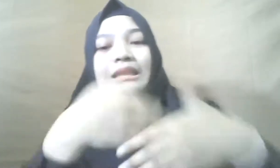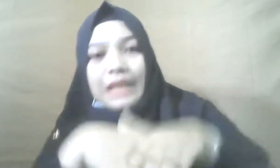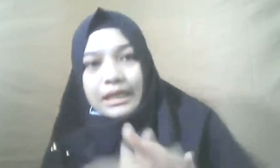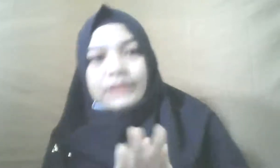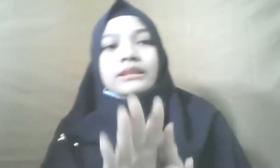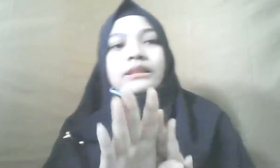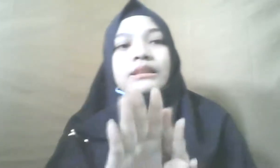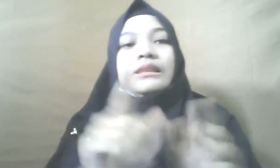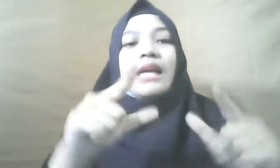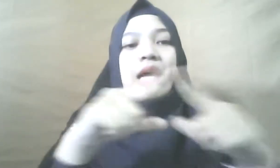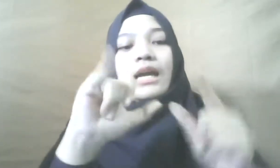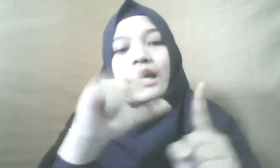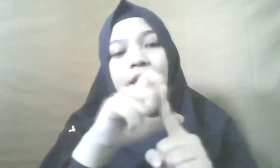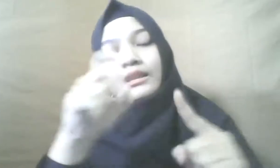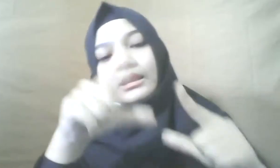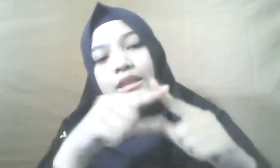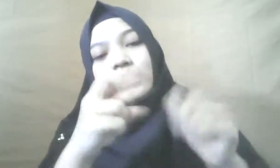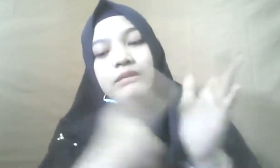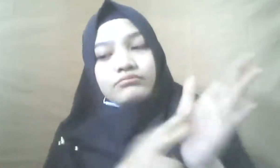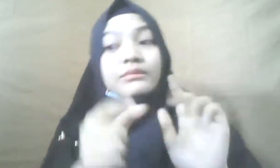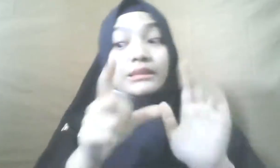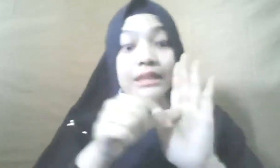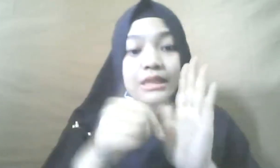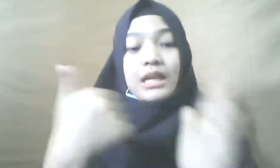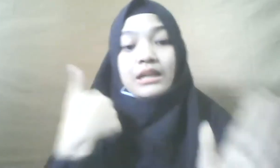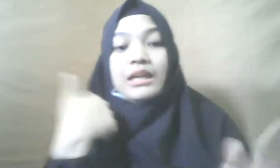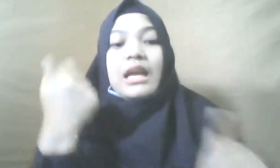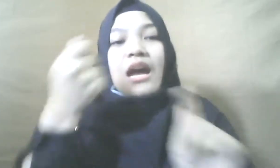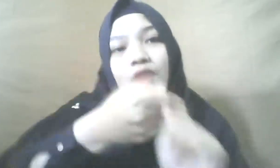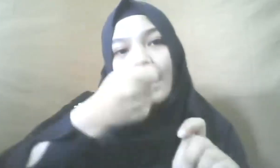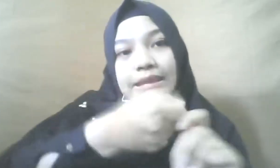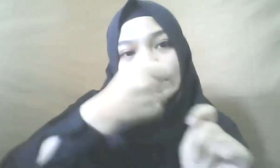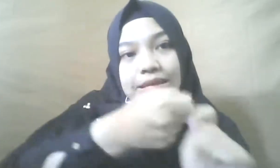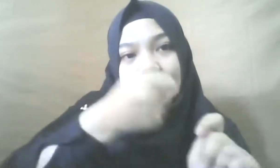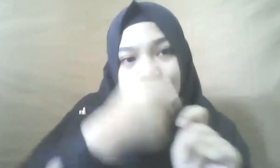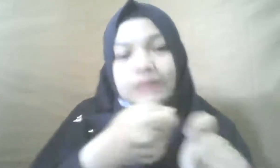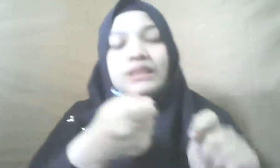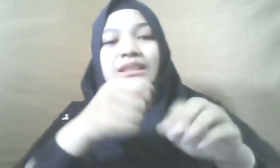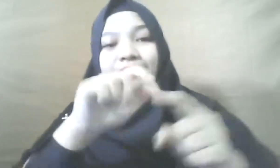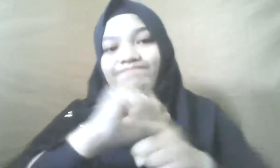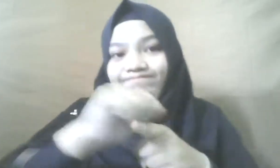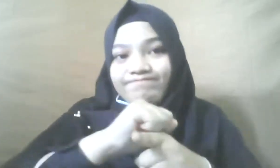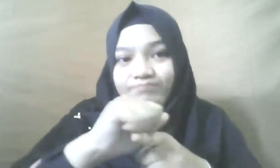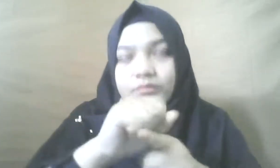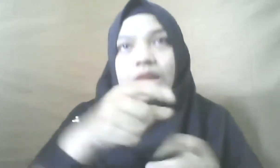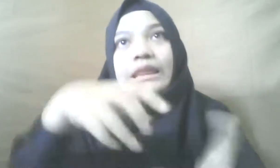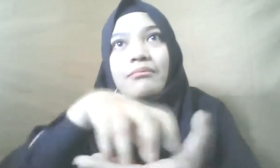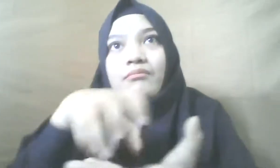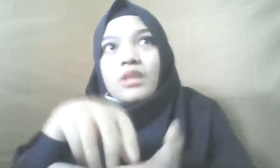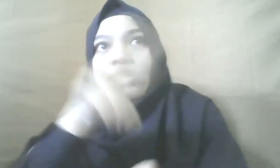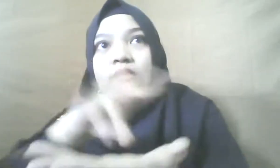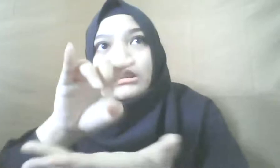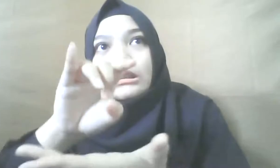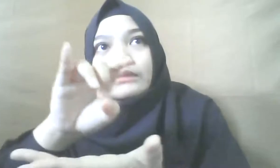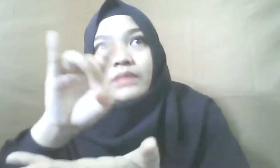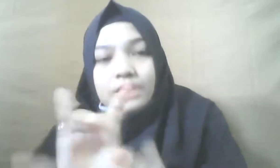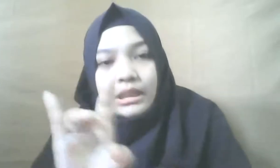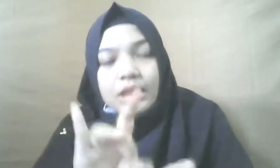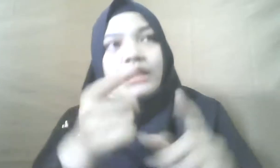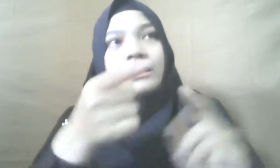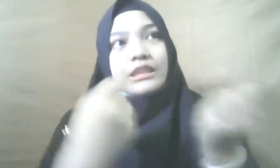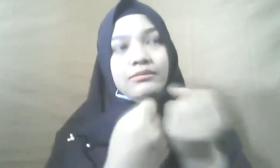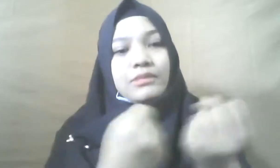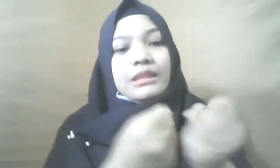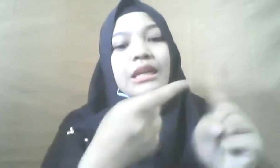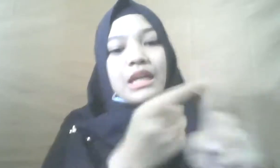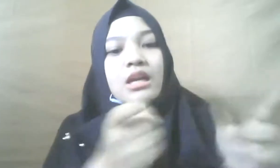recently a disability young advocates training in Malang in Brawijaya University, supported by the Australia Indonesia